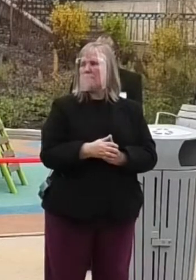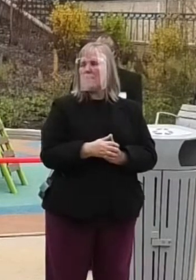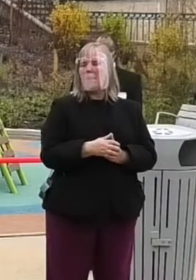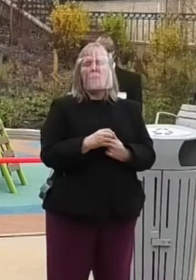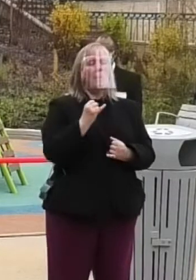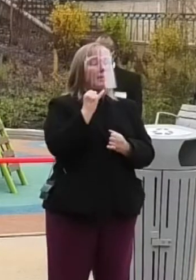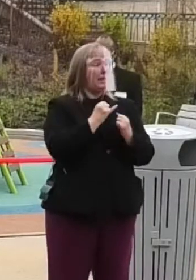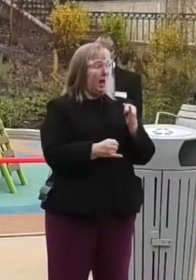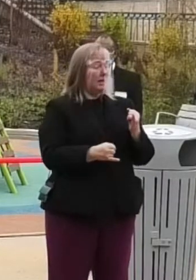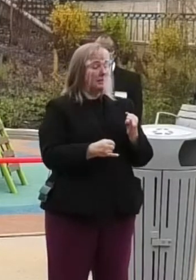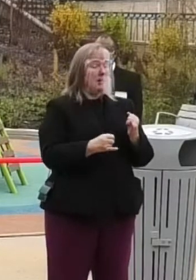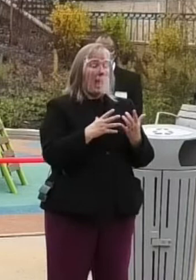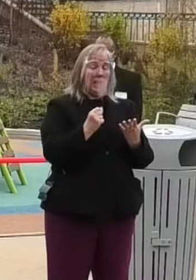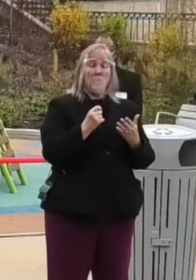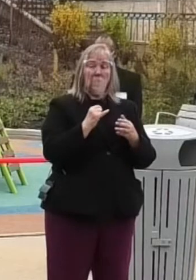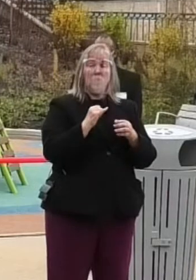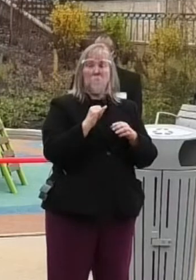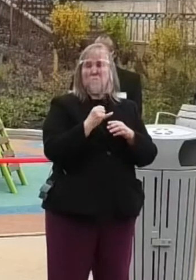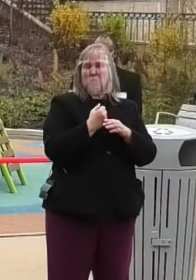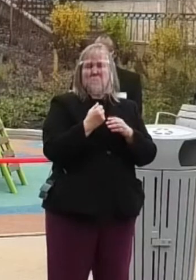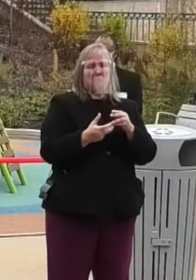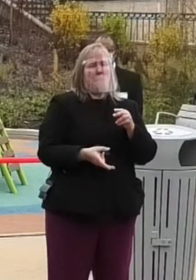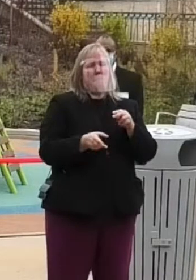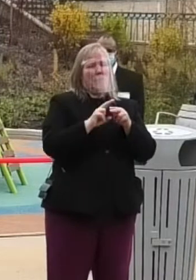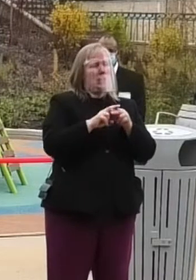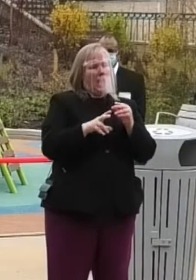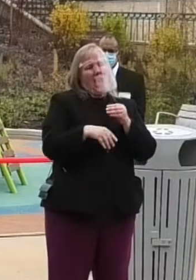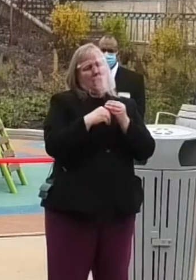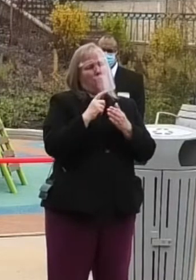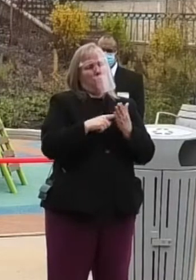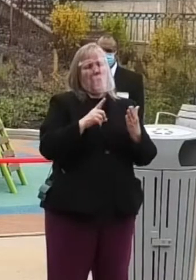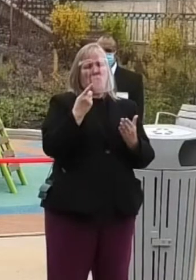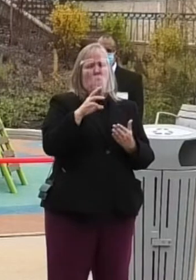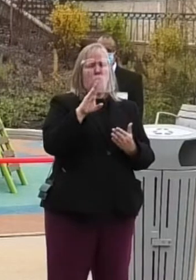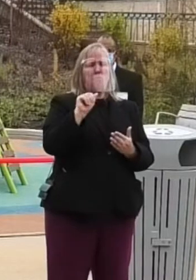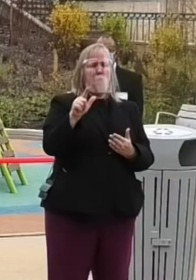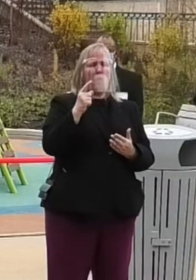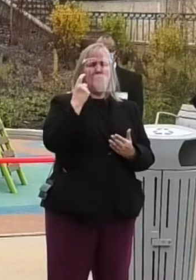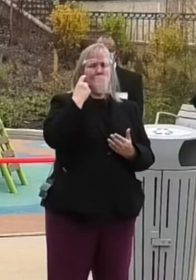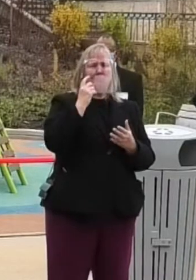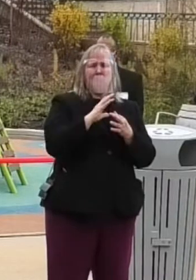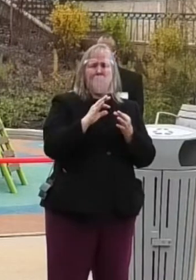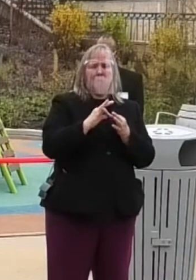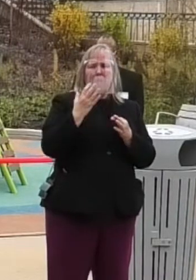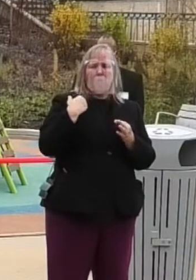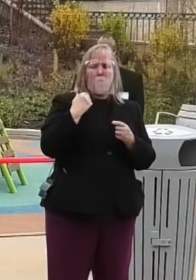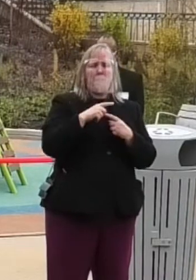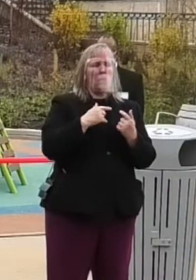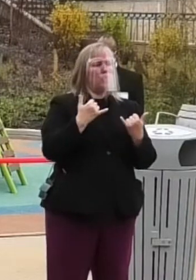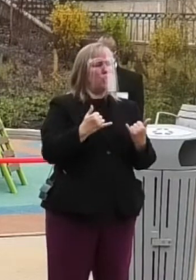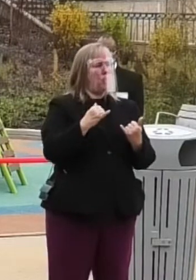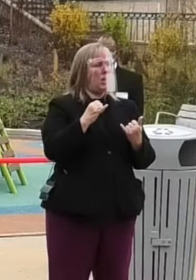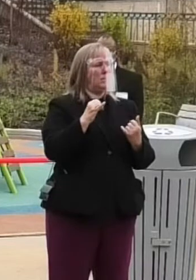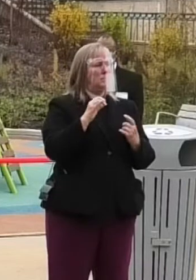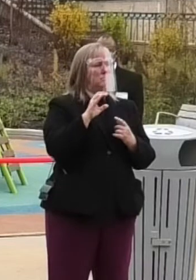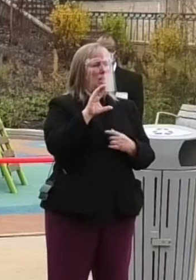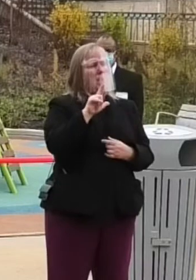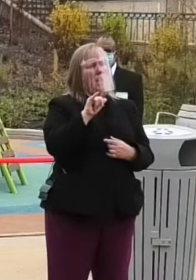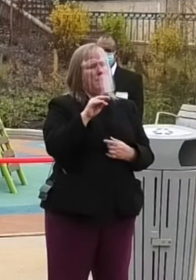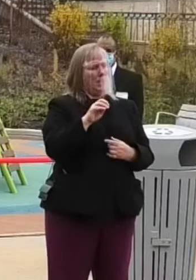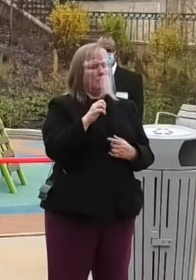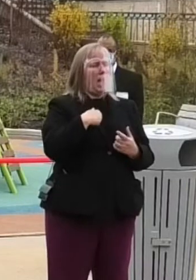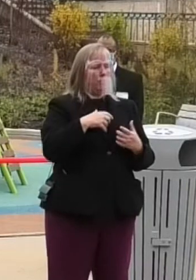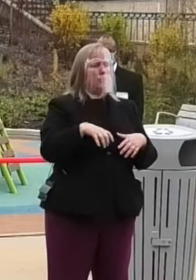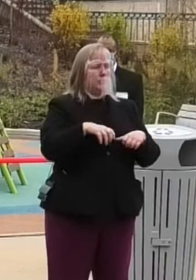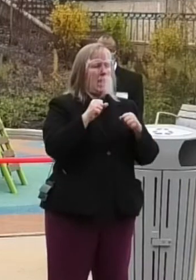And last, you know, just kind of building off of what Dr. Ball was saying earlier with the current climate, I'm going to take a moment of